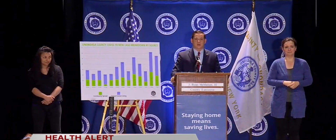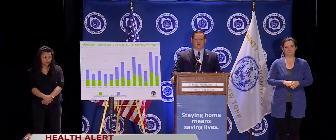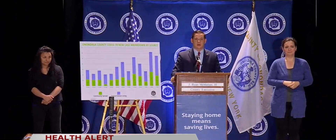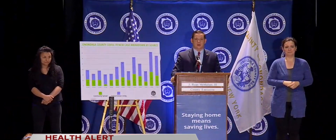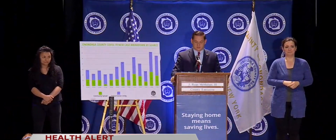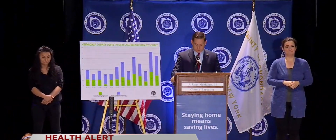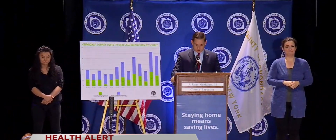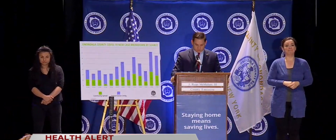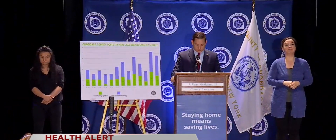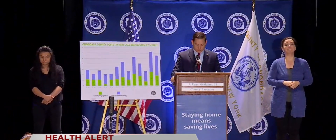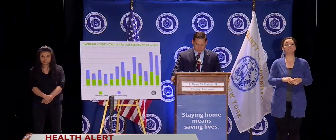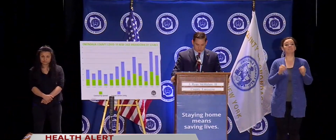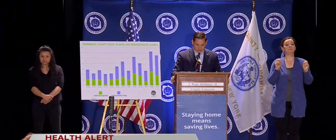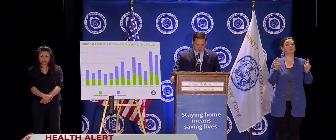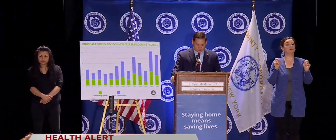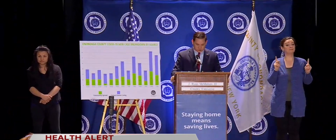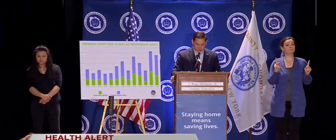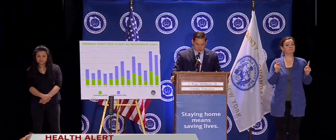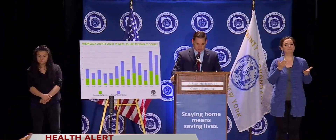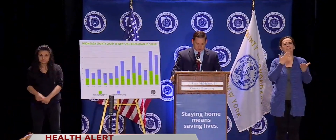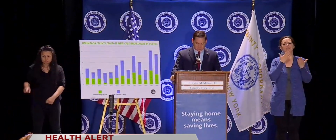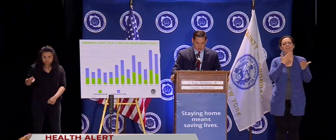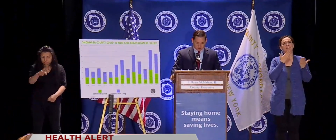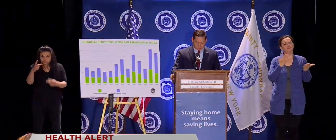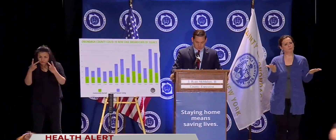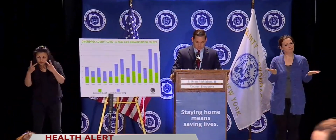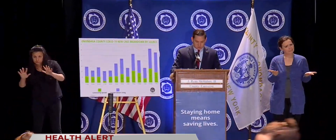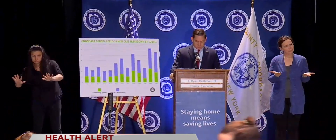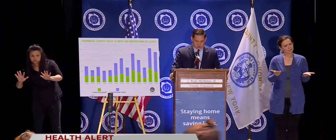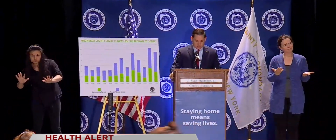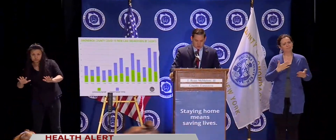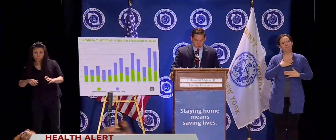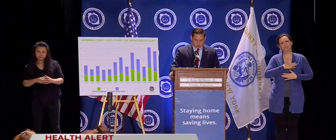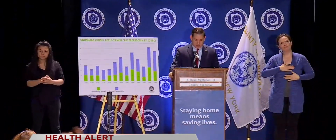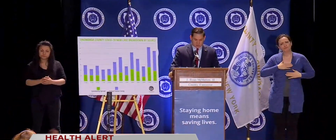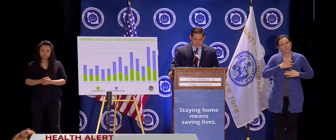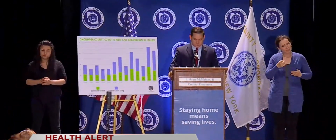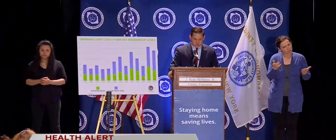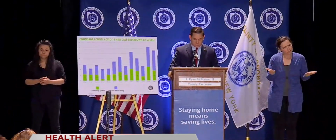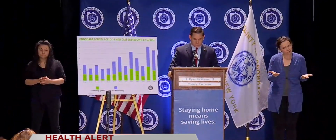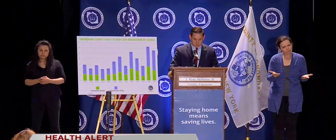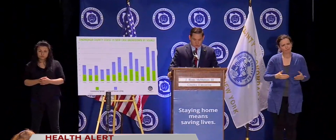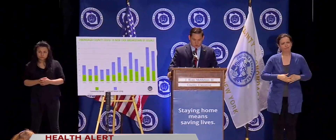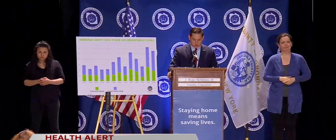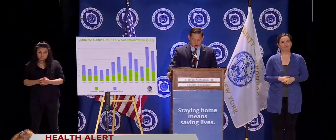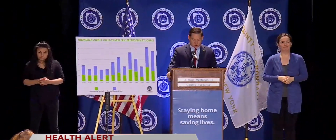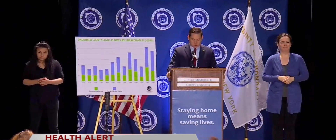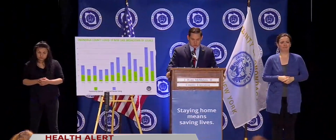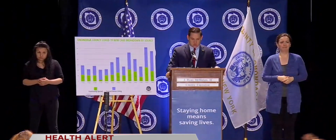Okay, everybody. Thank you for being here. I appreciate everybody coming. We have some